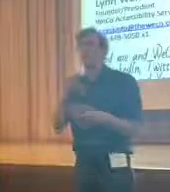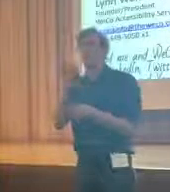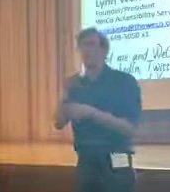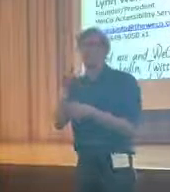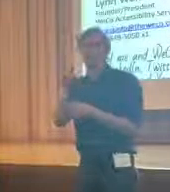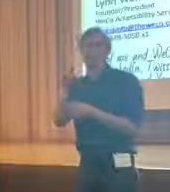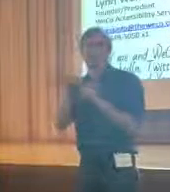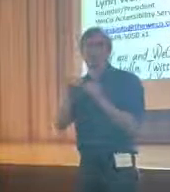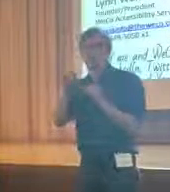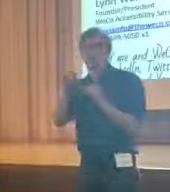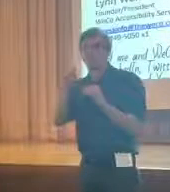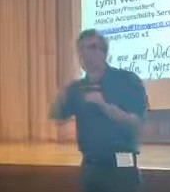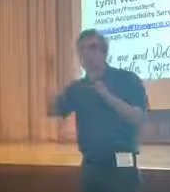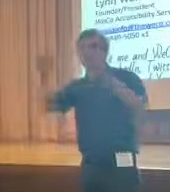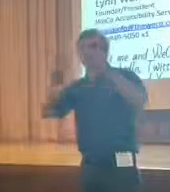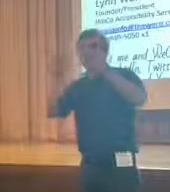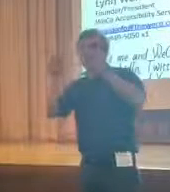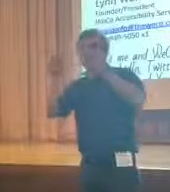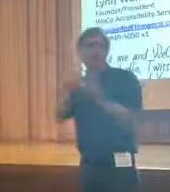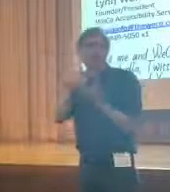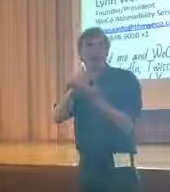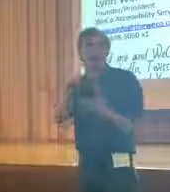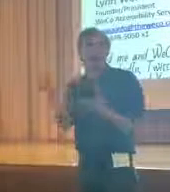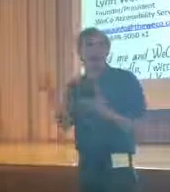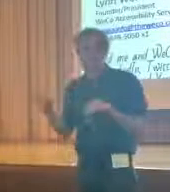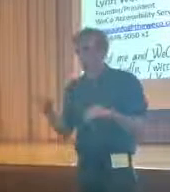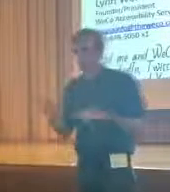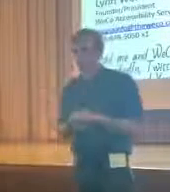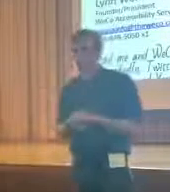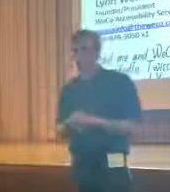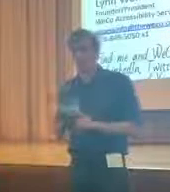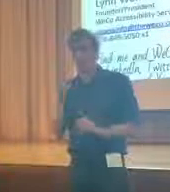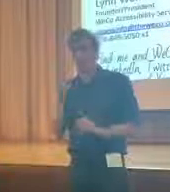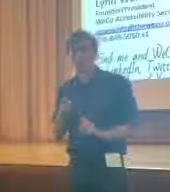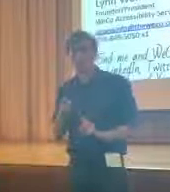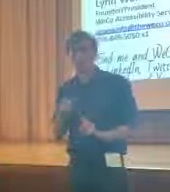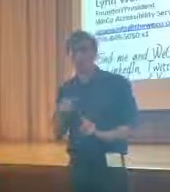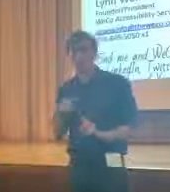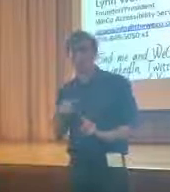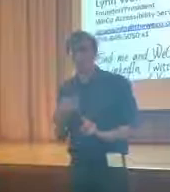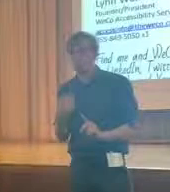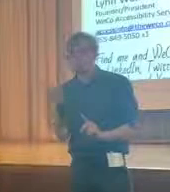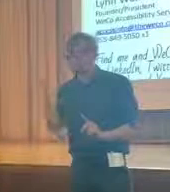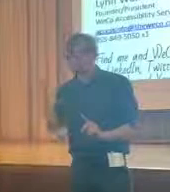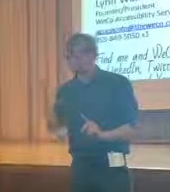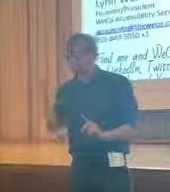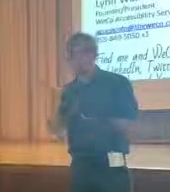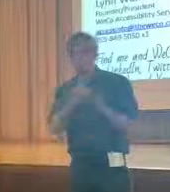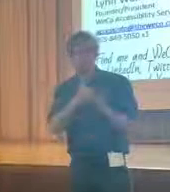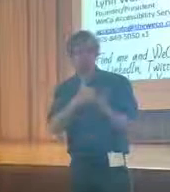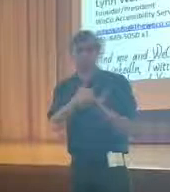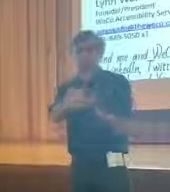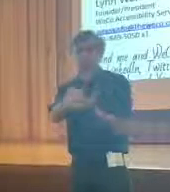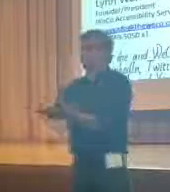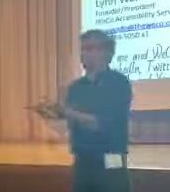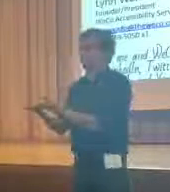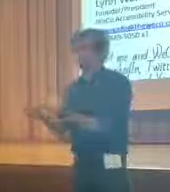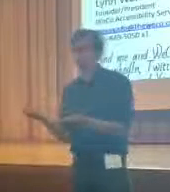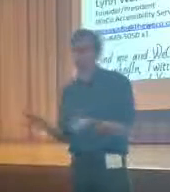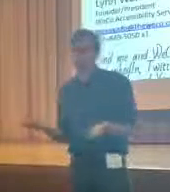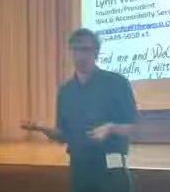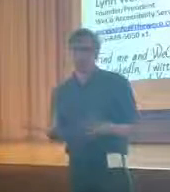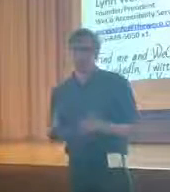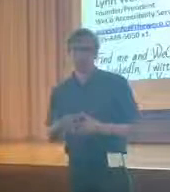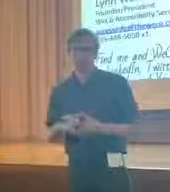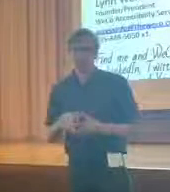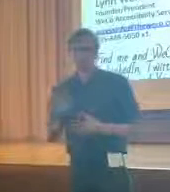So what I'd like to impress upon you is that we're really here to help, and that you can do it. And you've got a